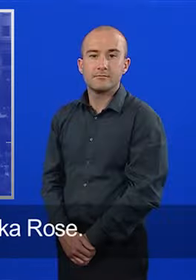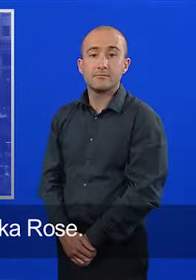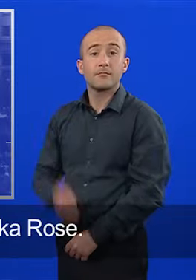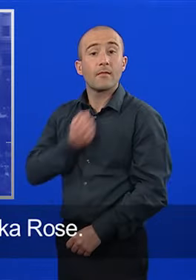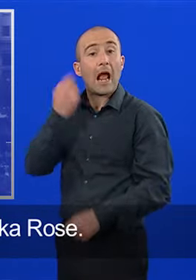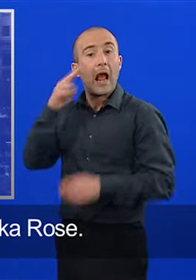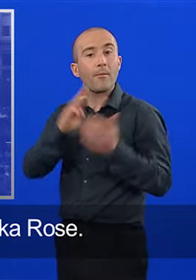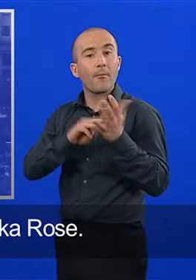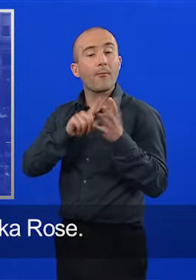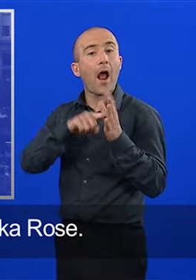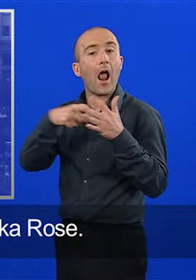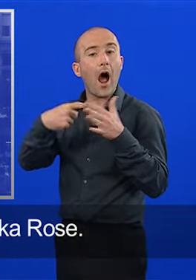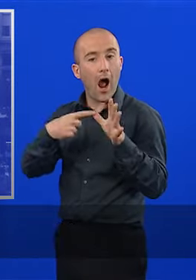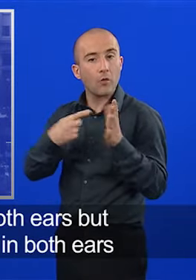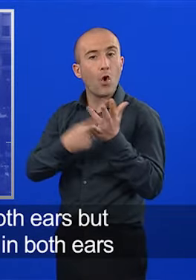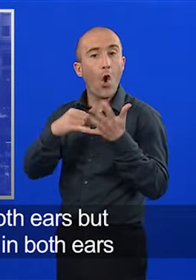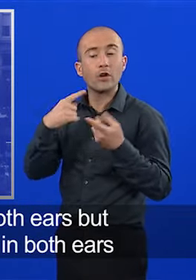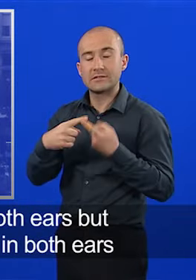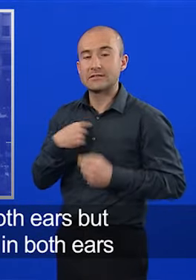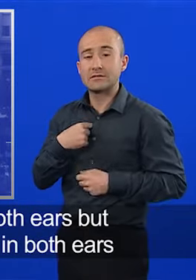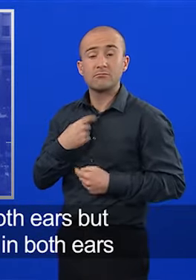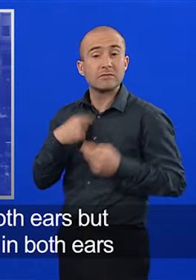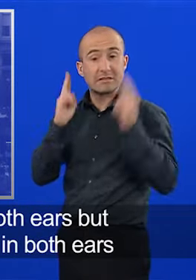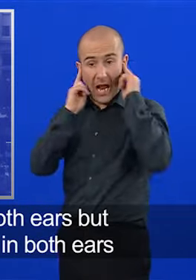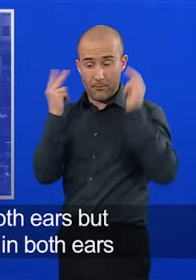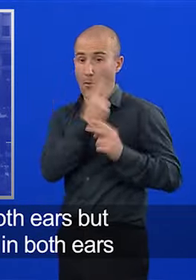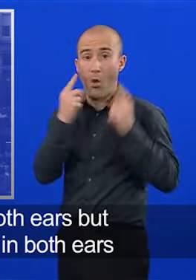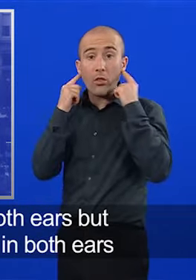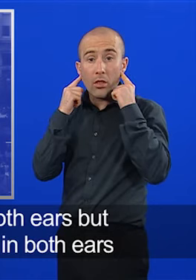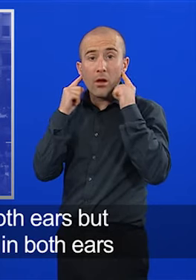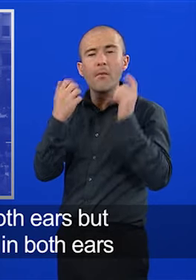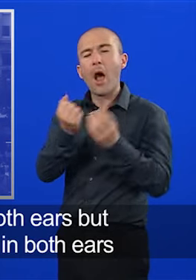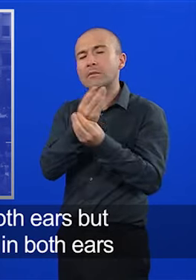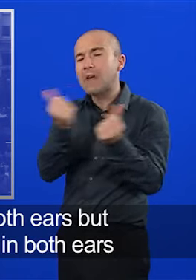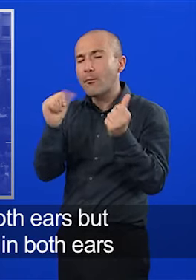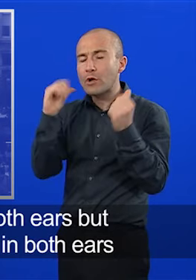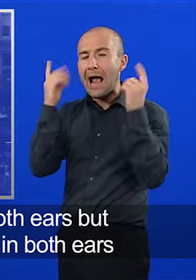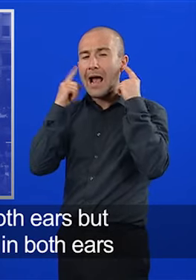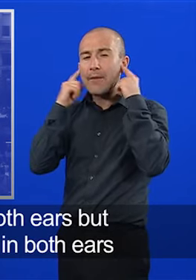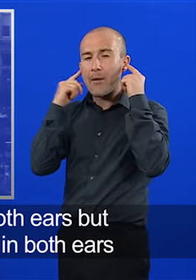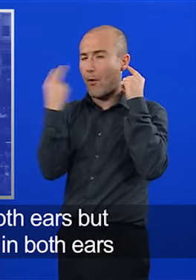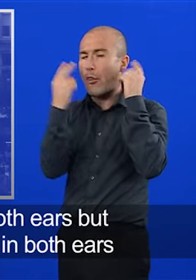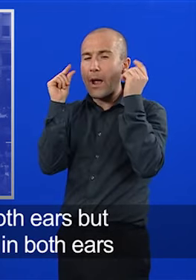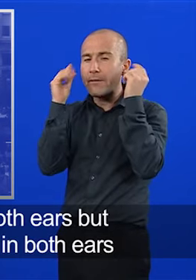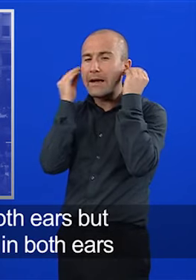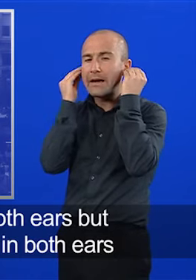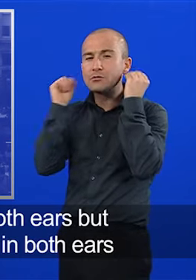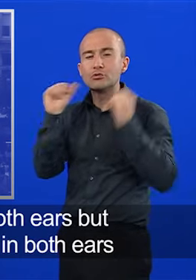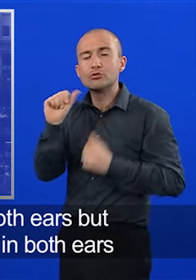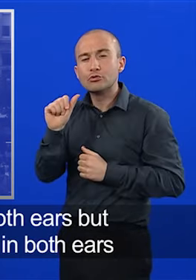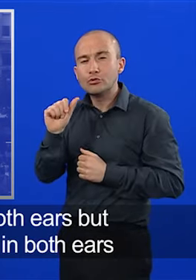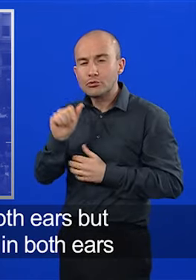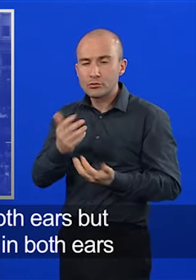My name is Malaika Rose. I was born deaf in both ears, but I had residual